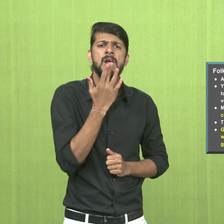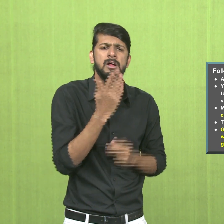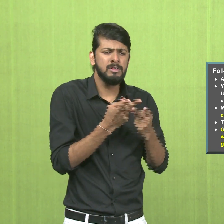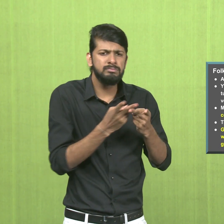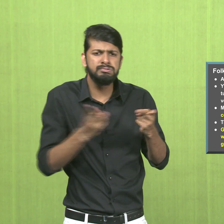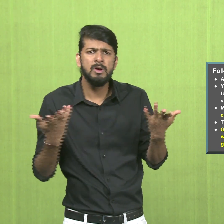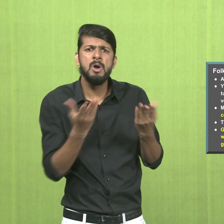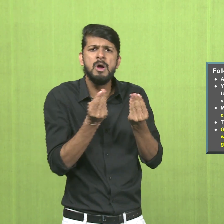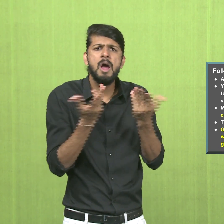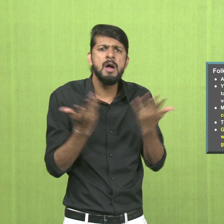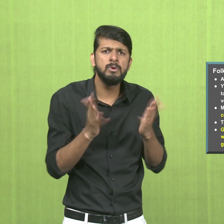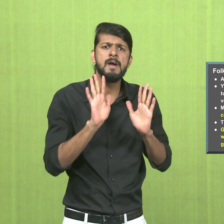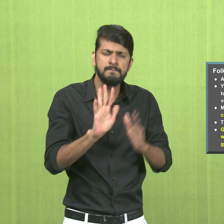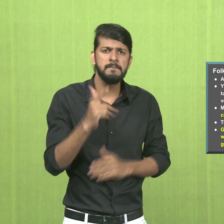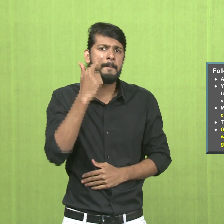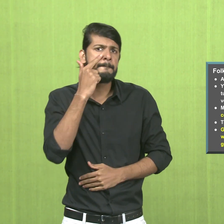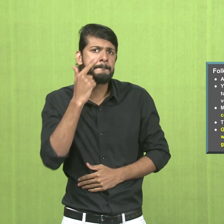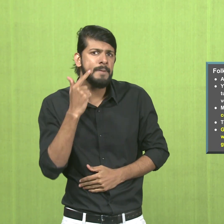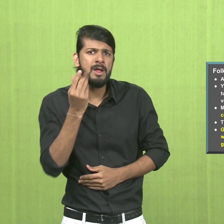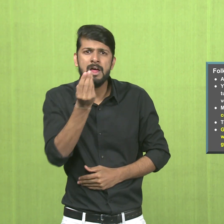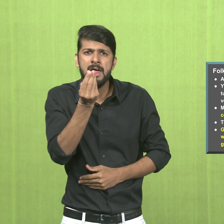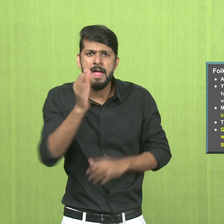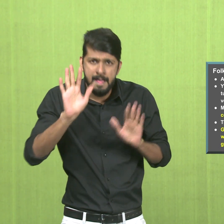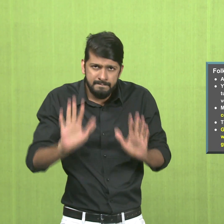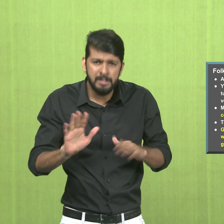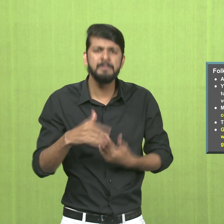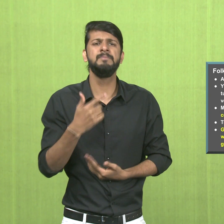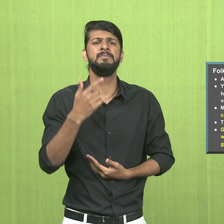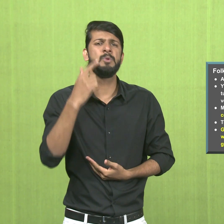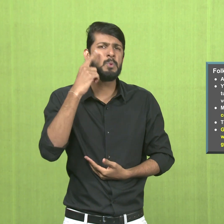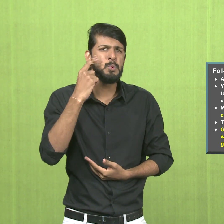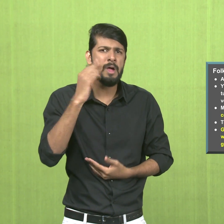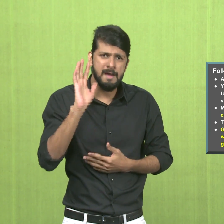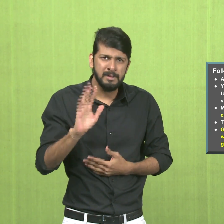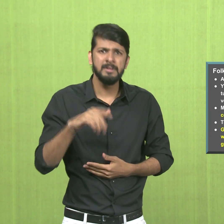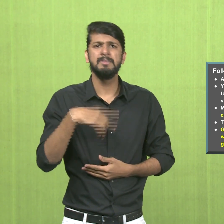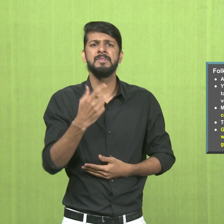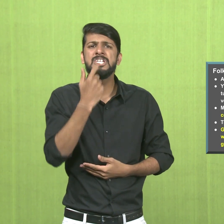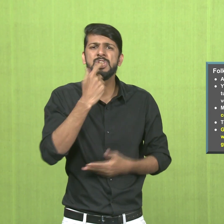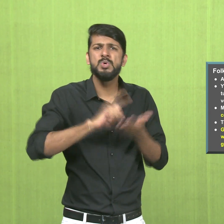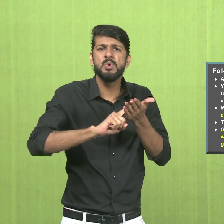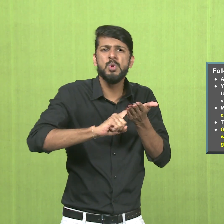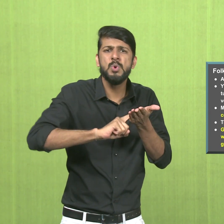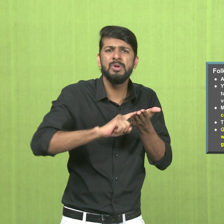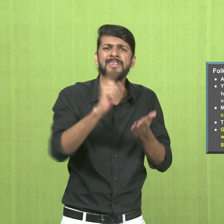What are the various colors which they use? They have yellow earth, then ochre